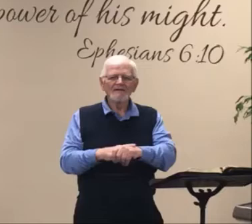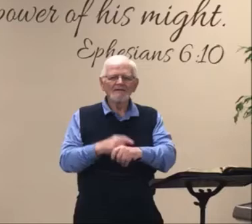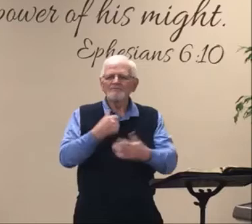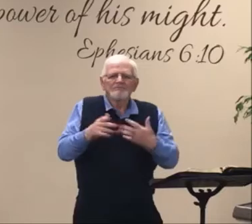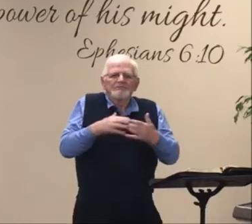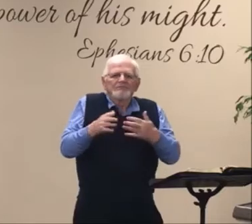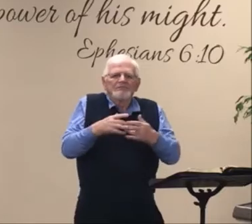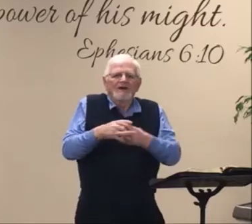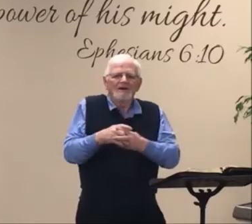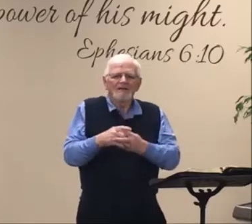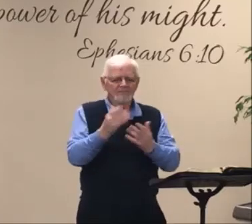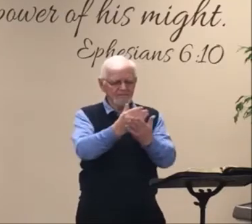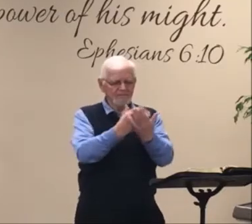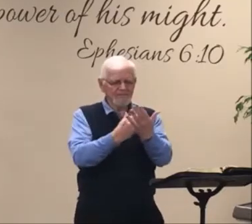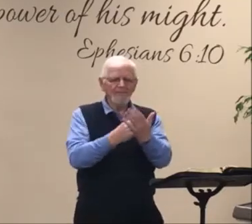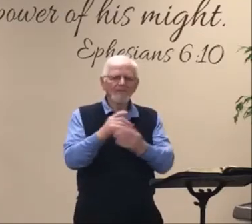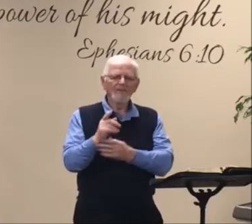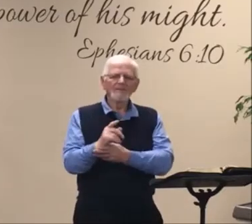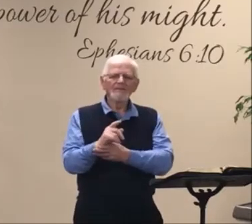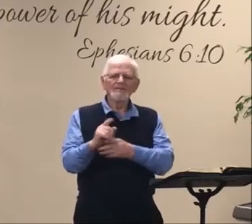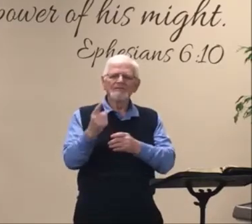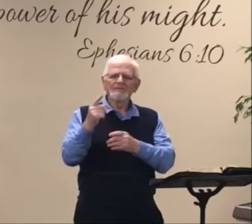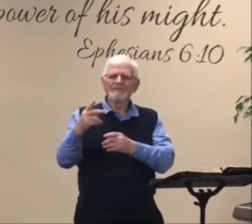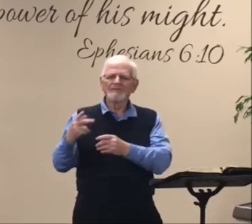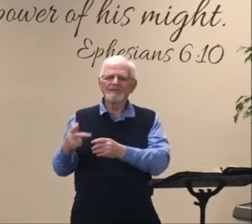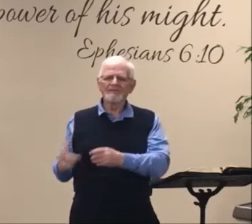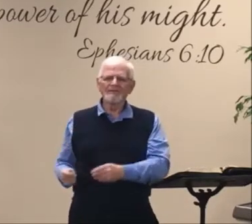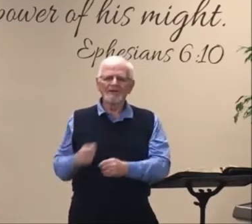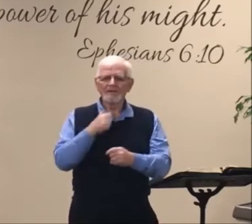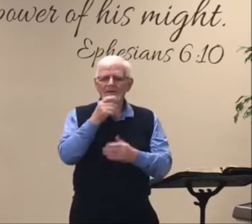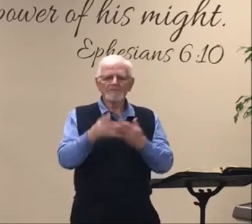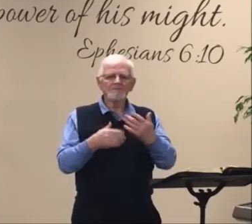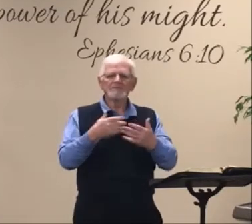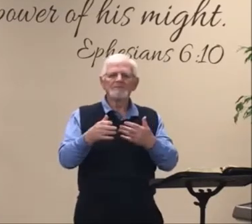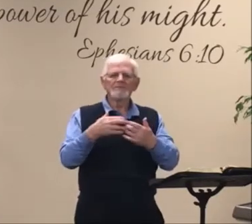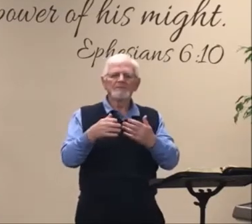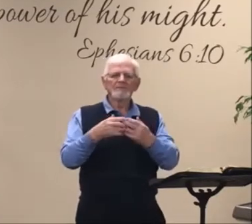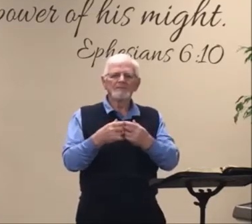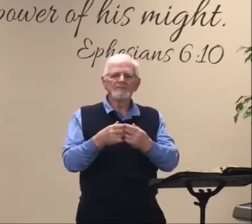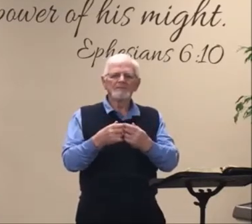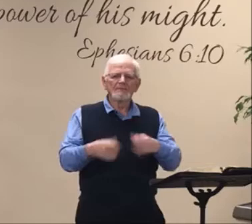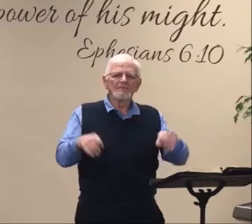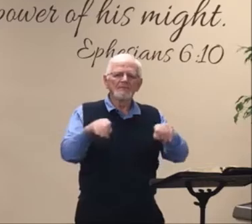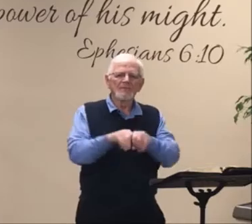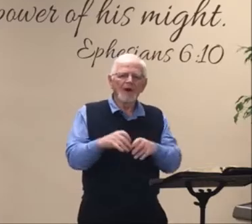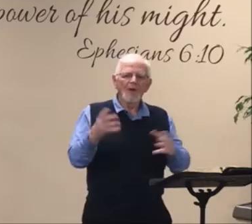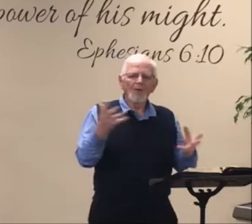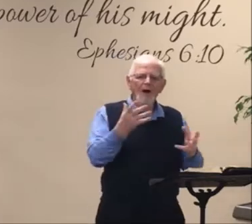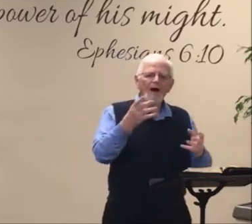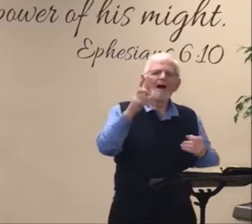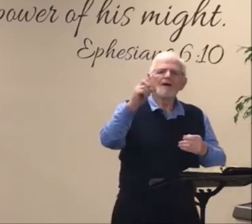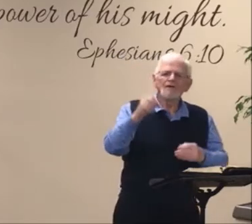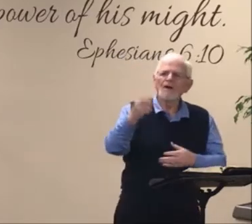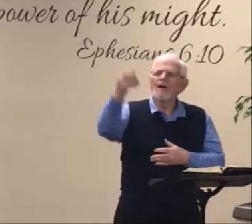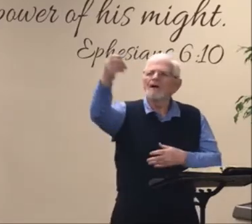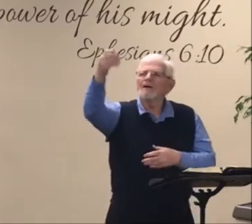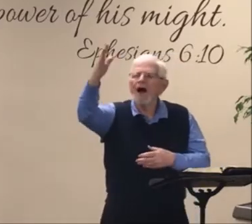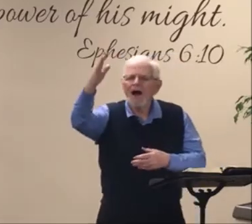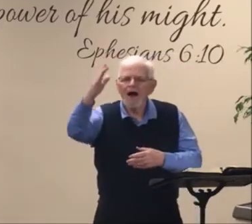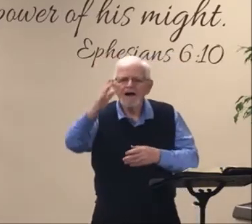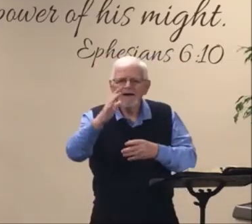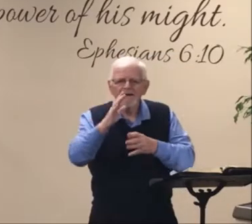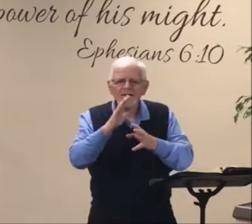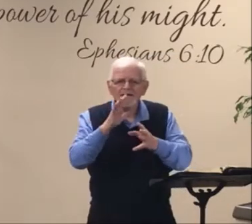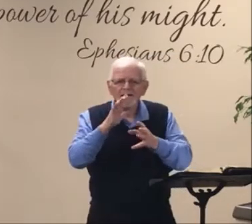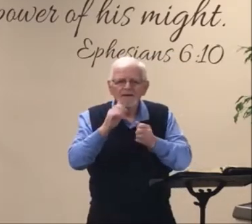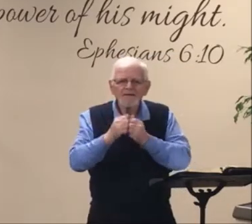of priority fundamentals or whatever you want to call them. That doesn't matter. What does God say? That's what matters.